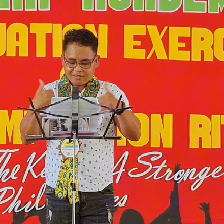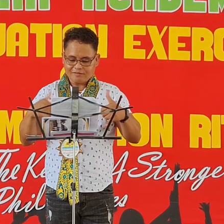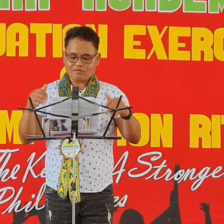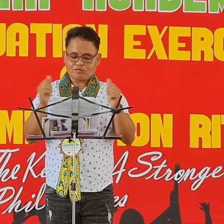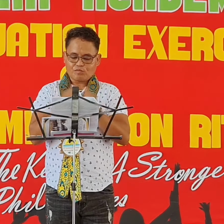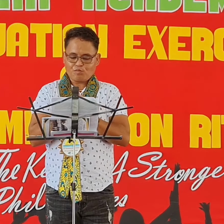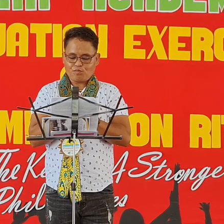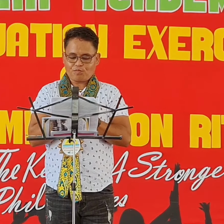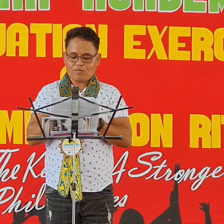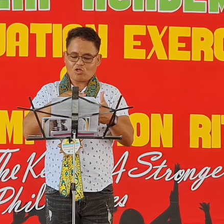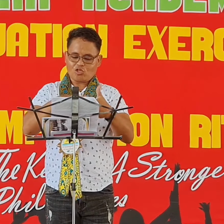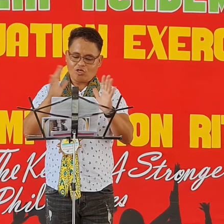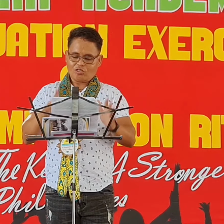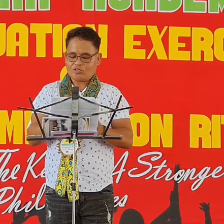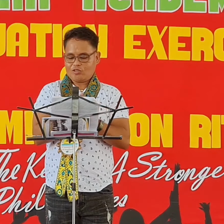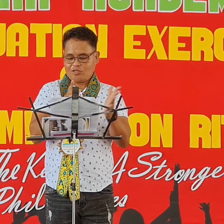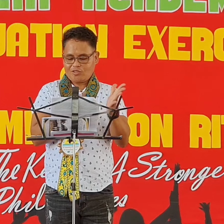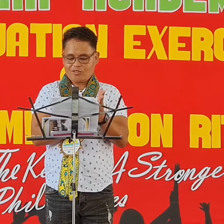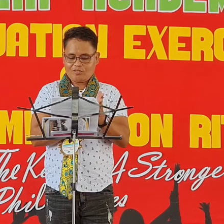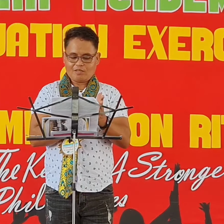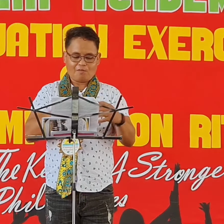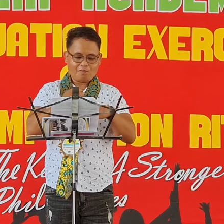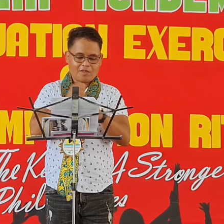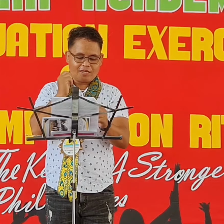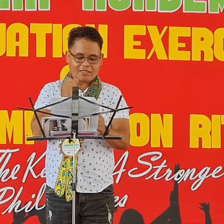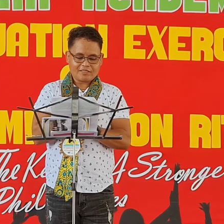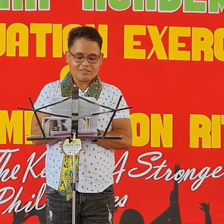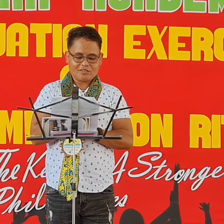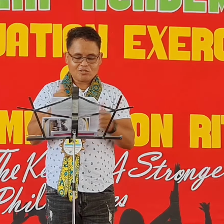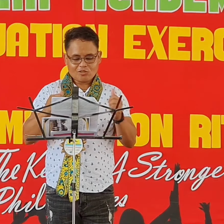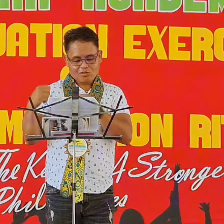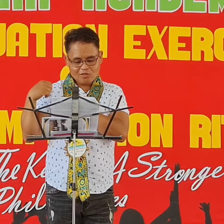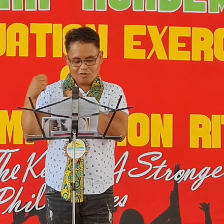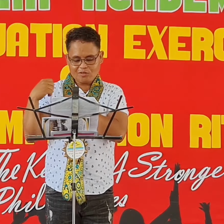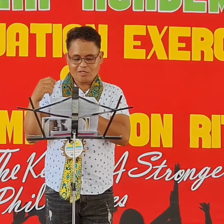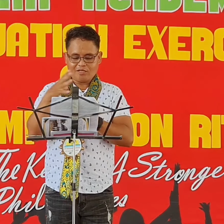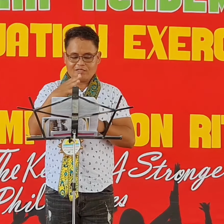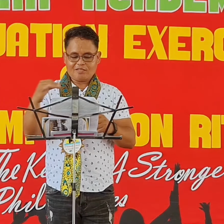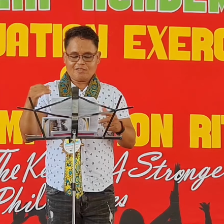Playing and studying lessons. Making assignments and projects.